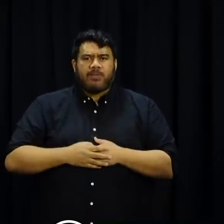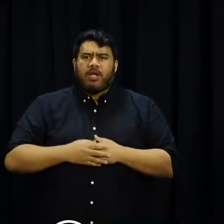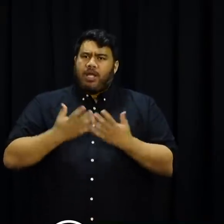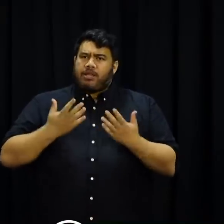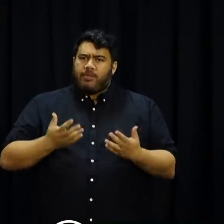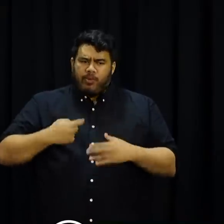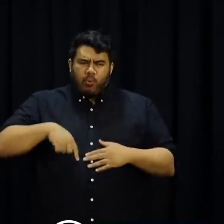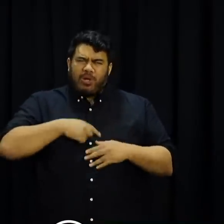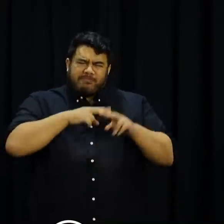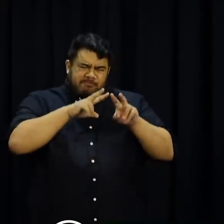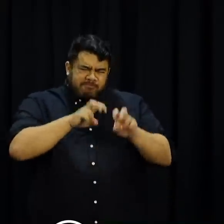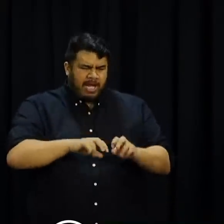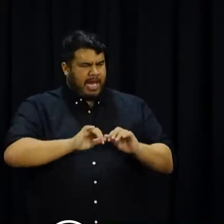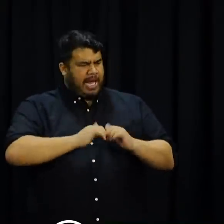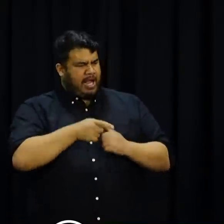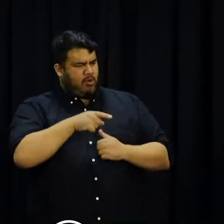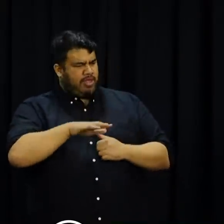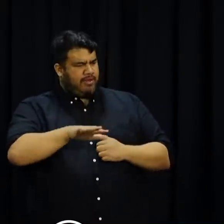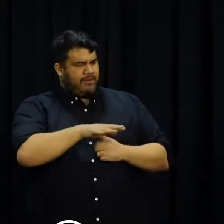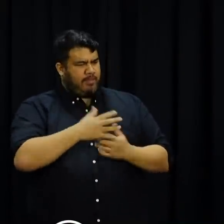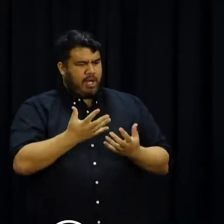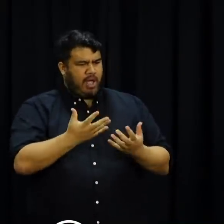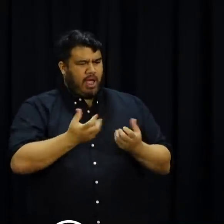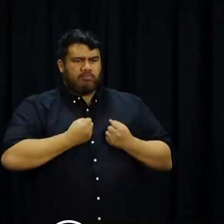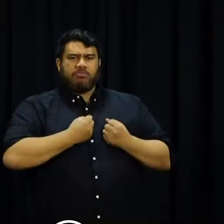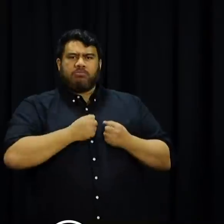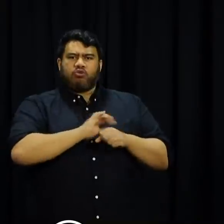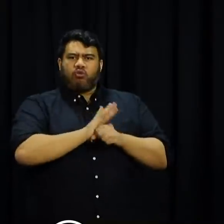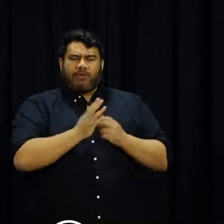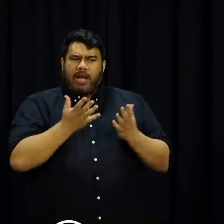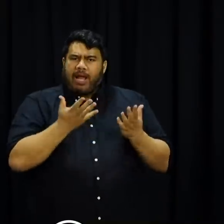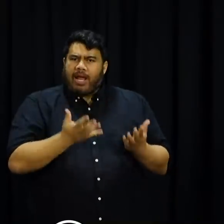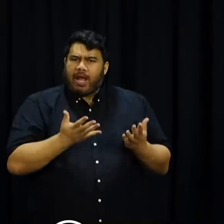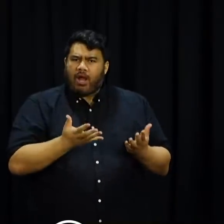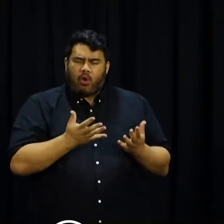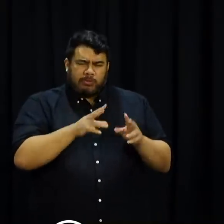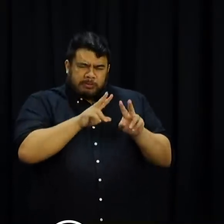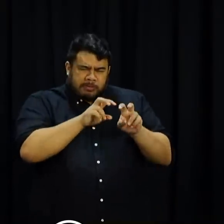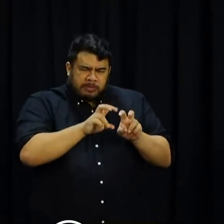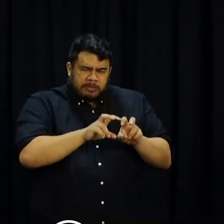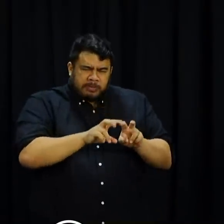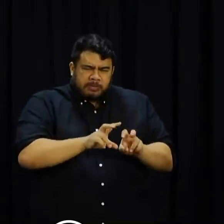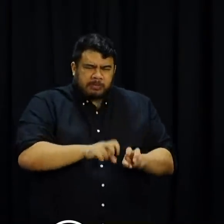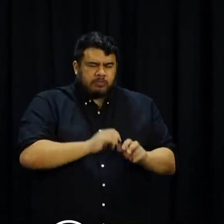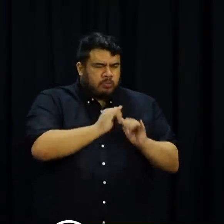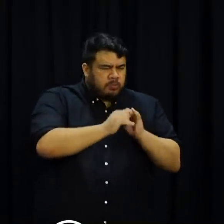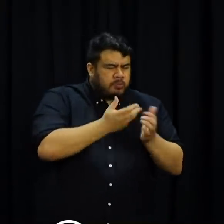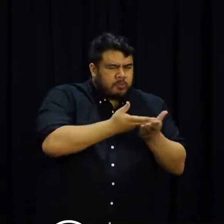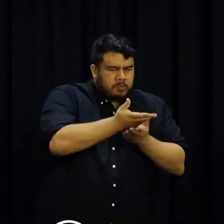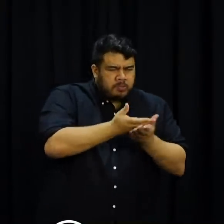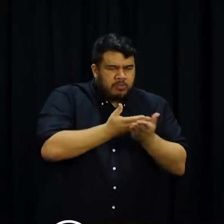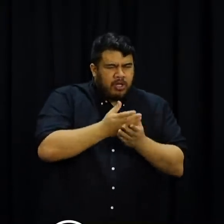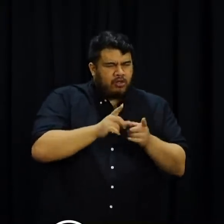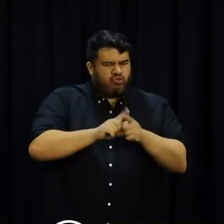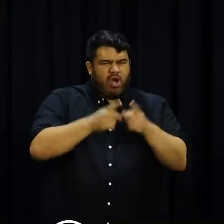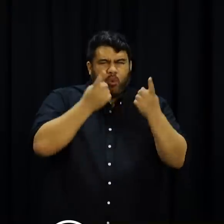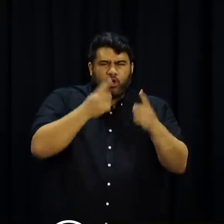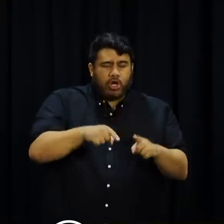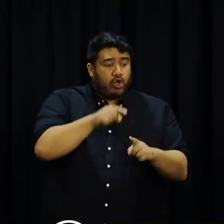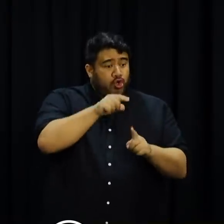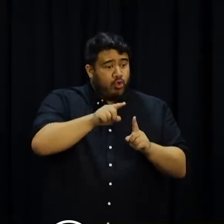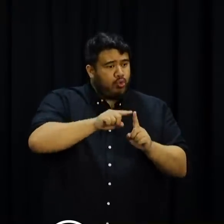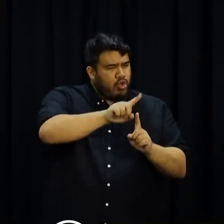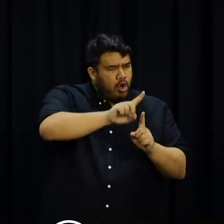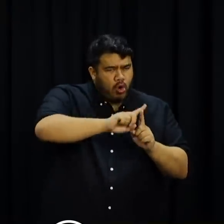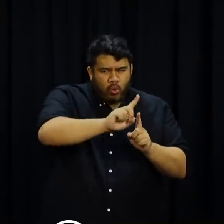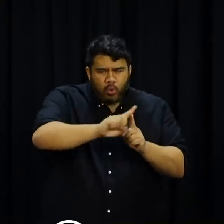about how this family became infected, and work is progressing apace to look up the movements, follow the